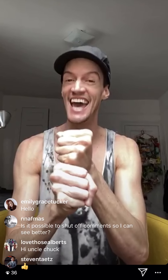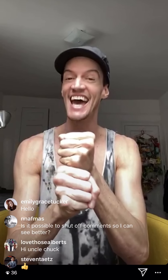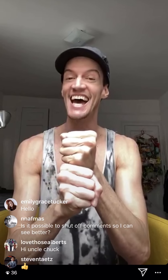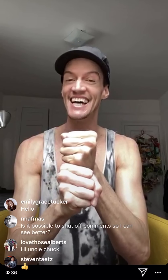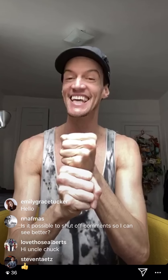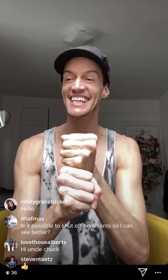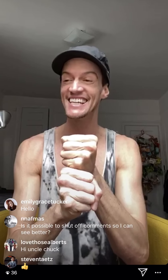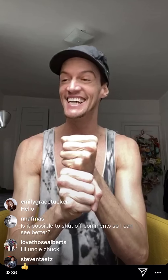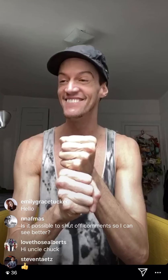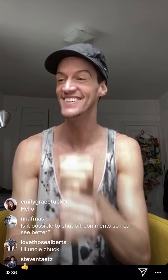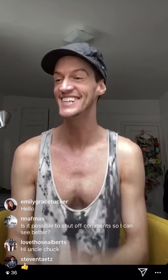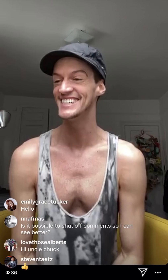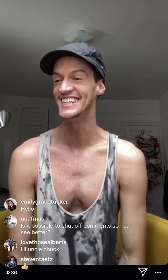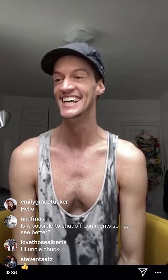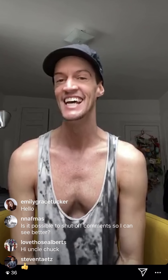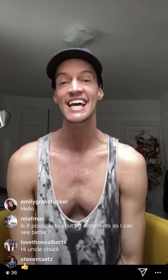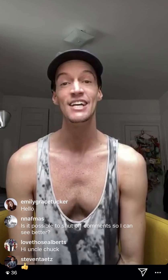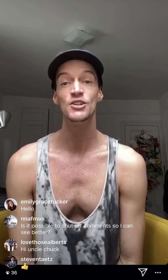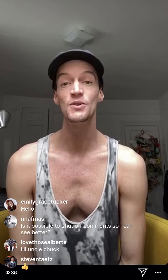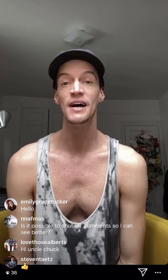Yeah. Very good. To